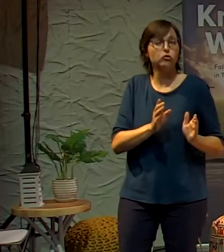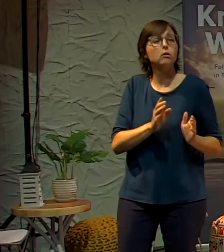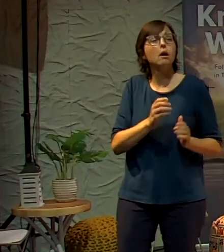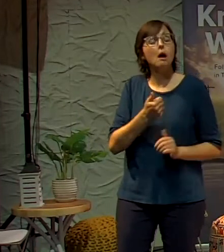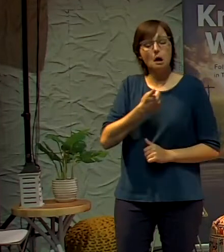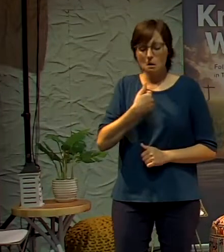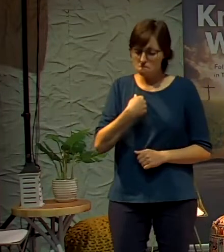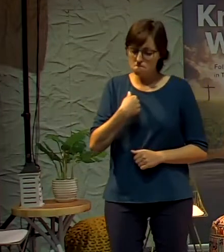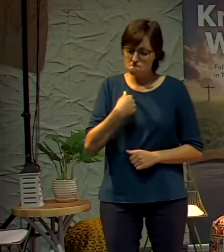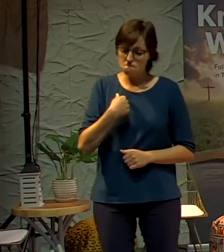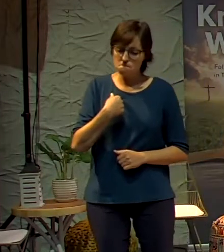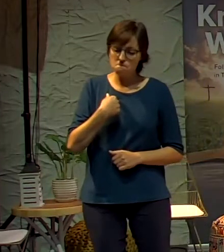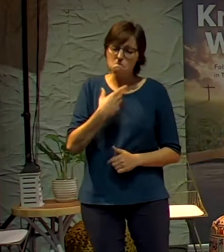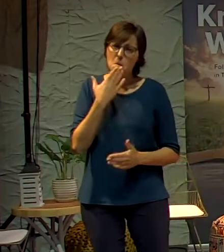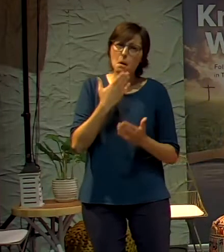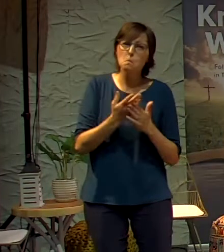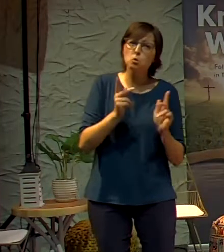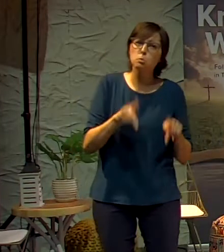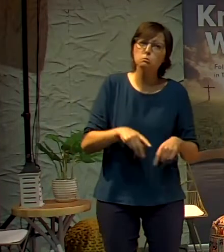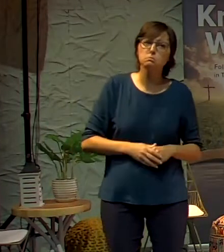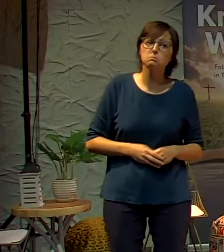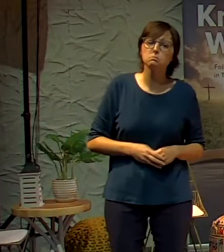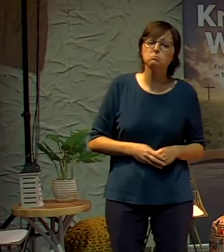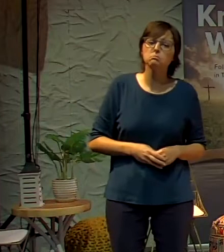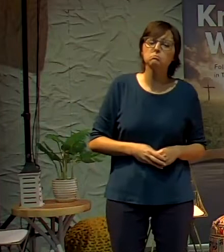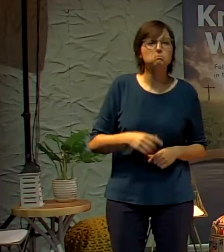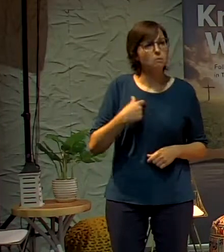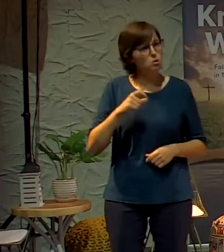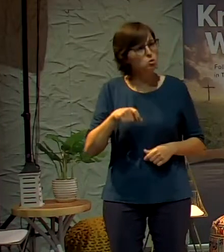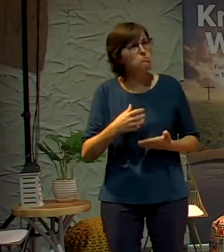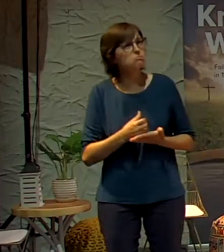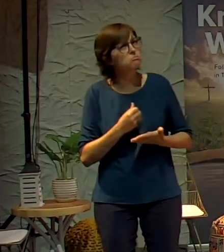am a good person. I deserve to be here.